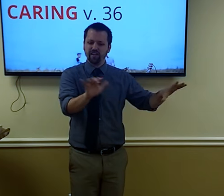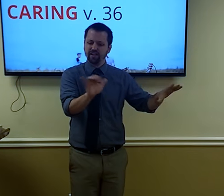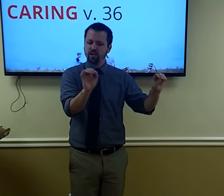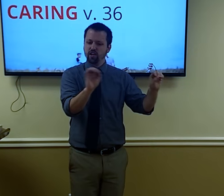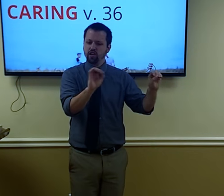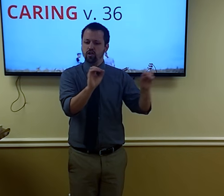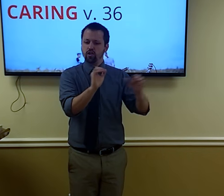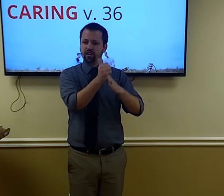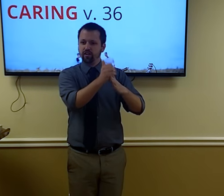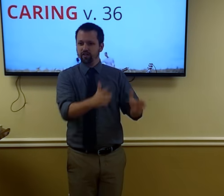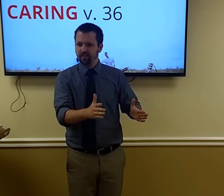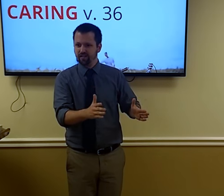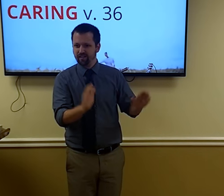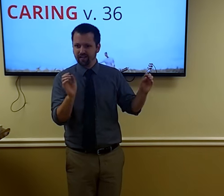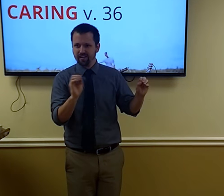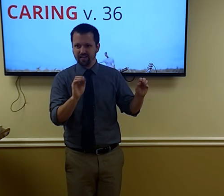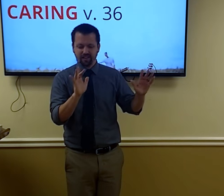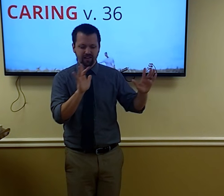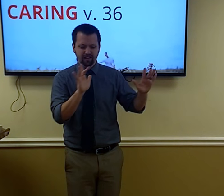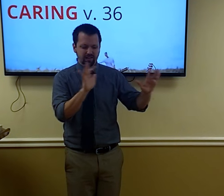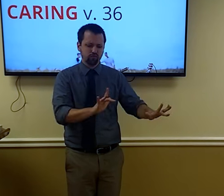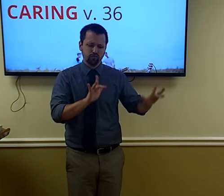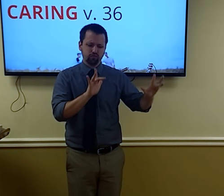like, no leader, nothing.